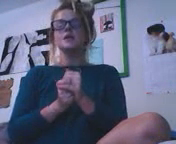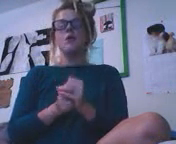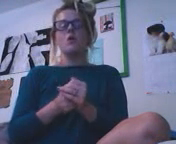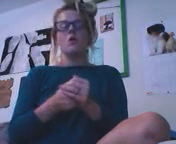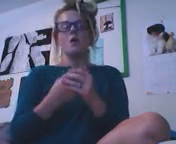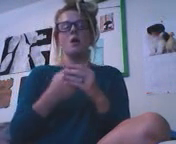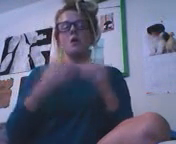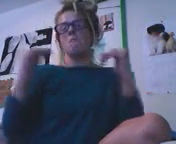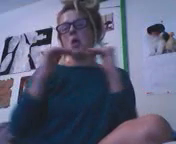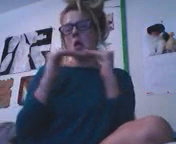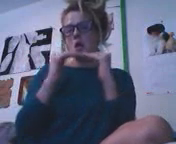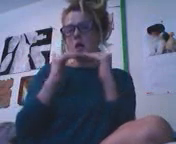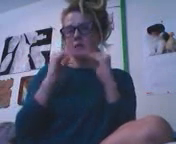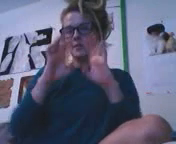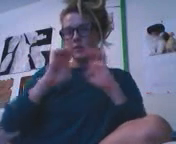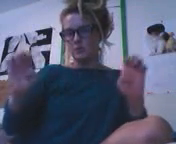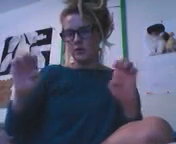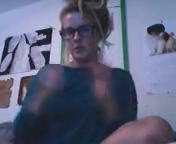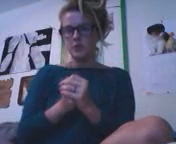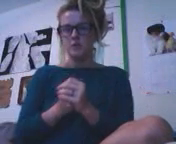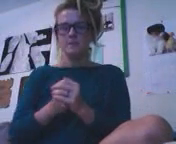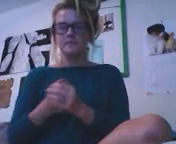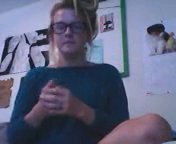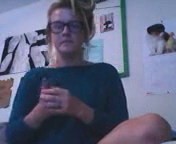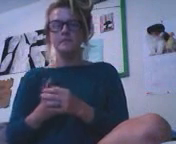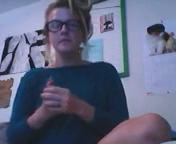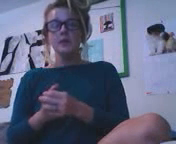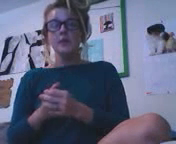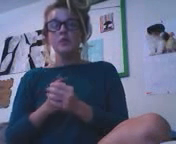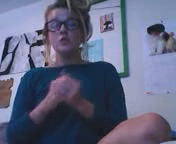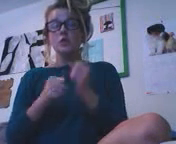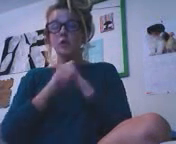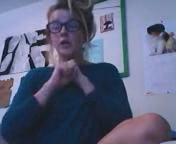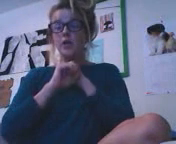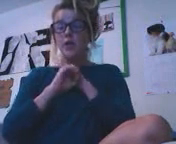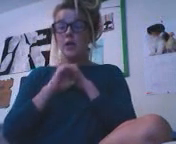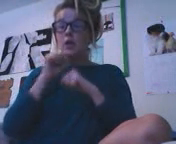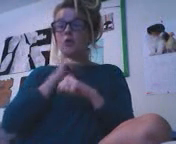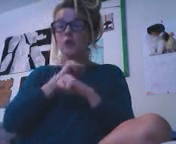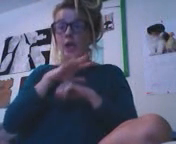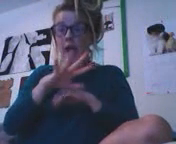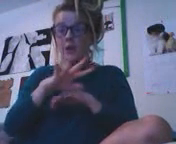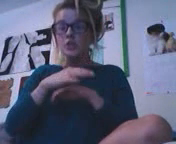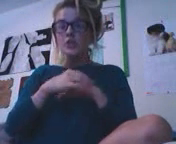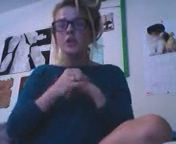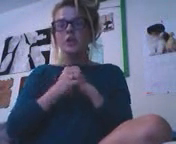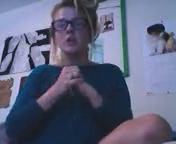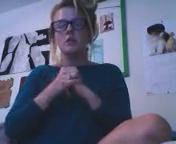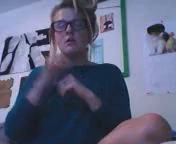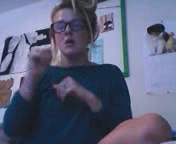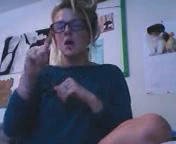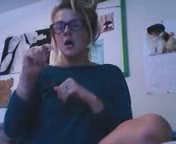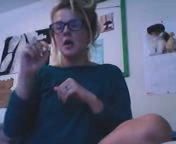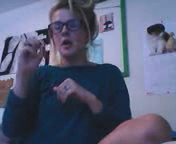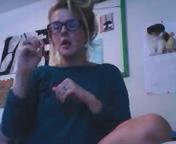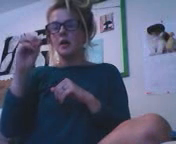In a chemical reaction, atoms are neither created or destroyed, so this means that a chemical equation must have an equal number of each type of atom on